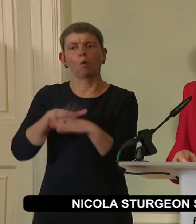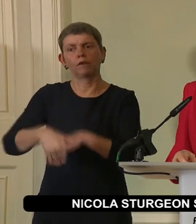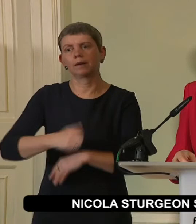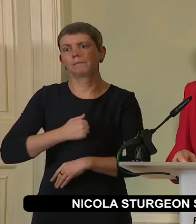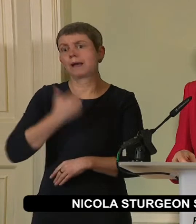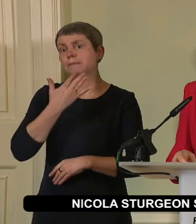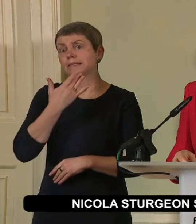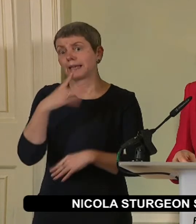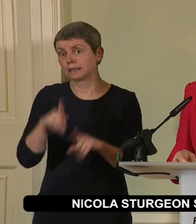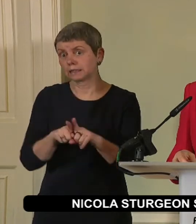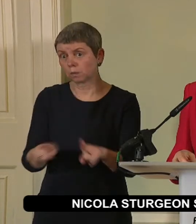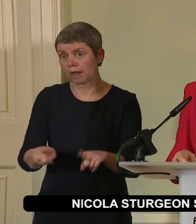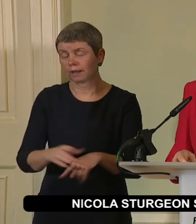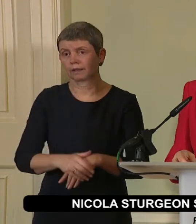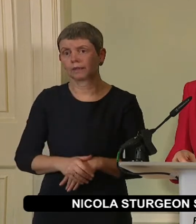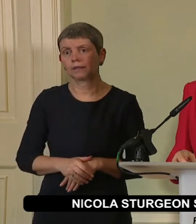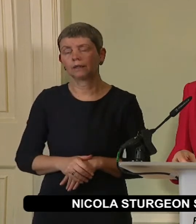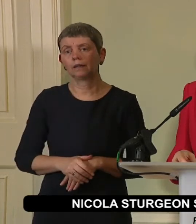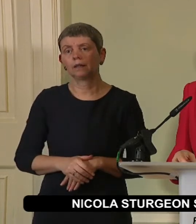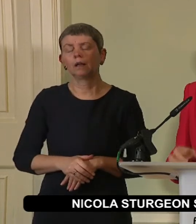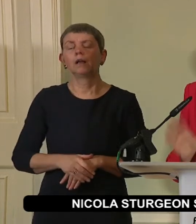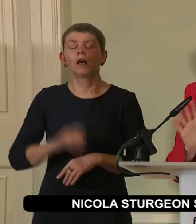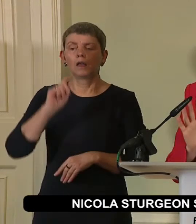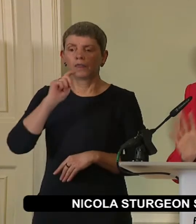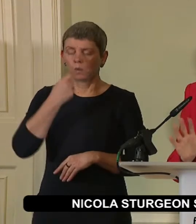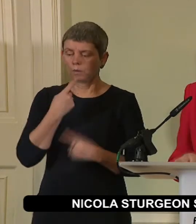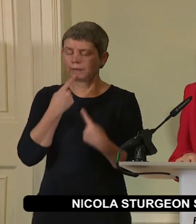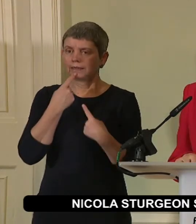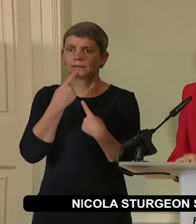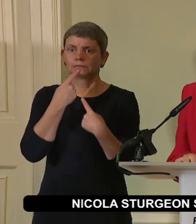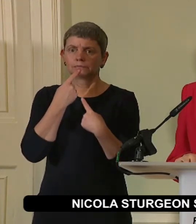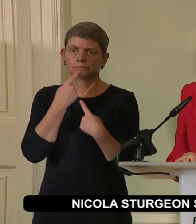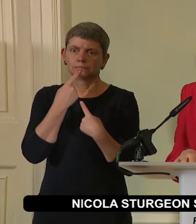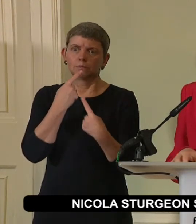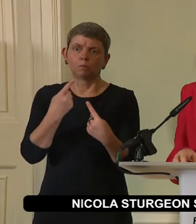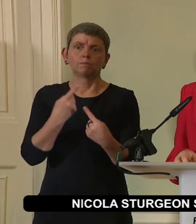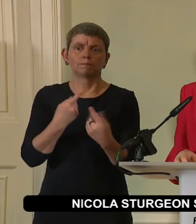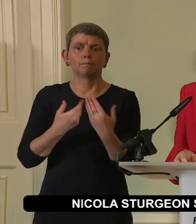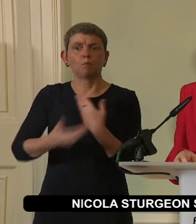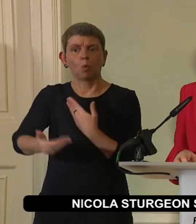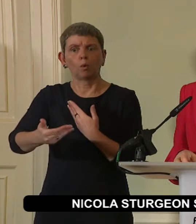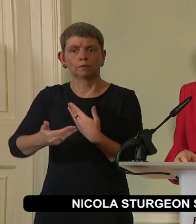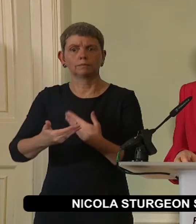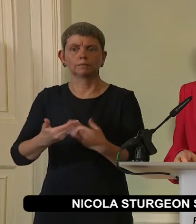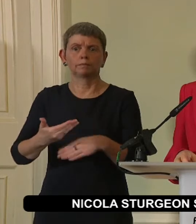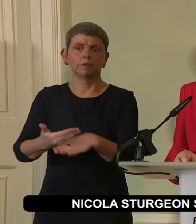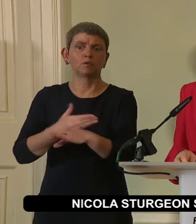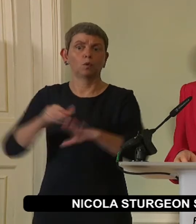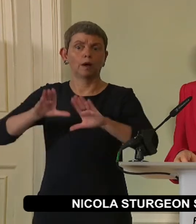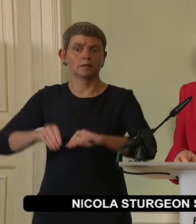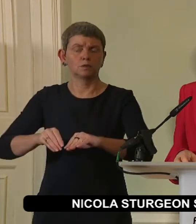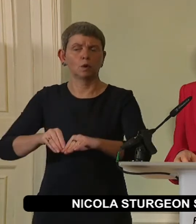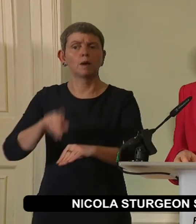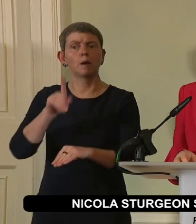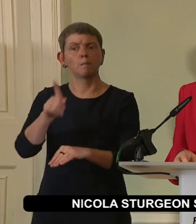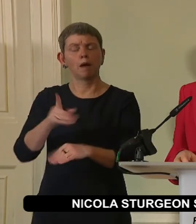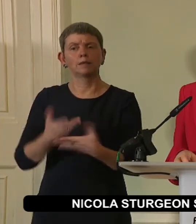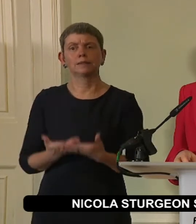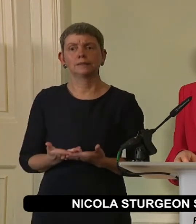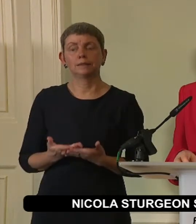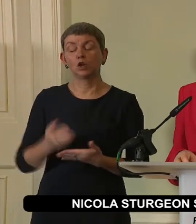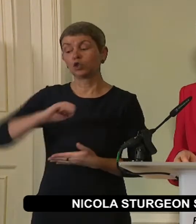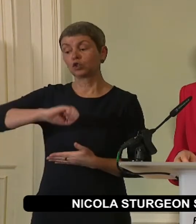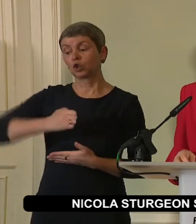have more to say before I demit office, but allow me some brief reflections now. Scotland is a changed